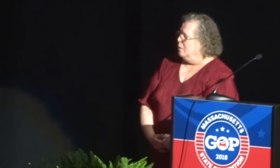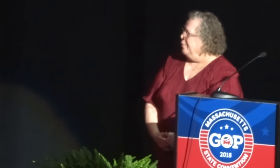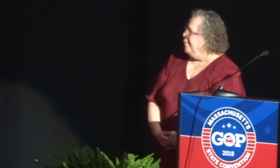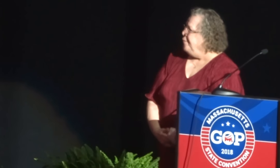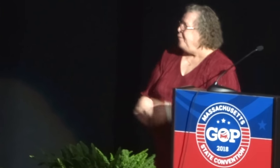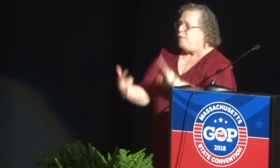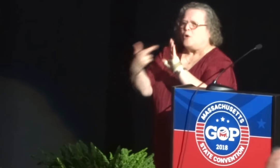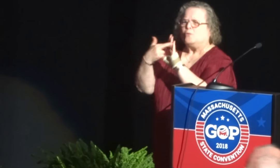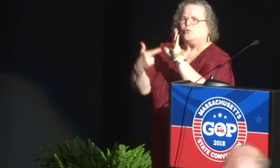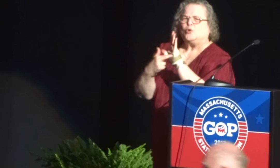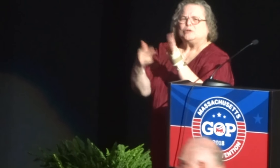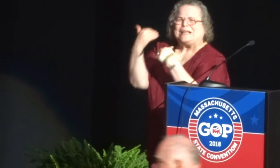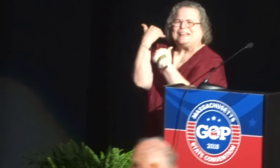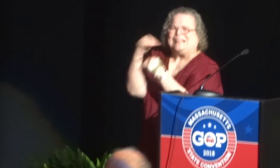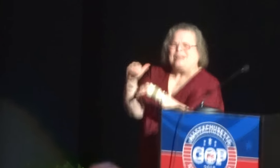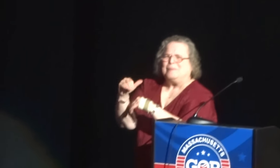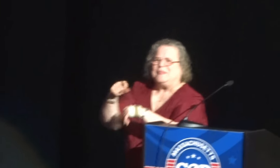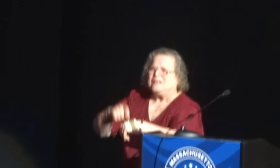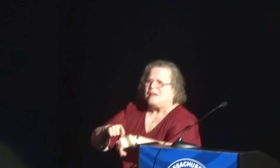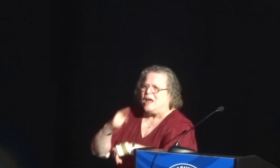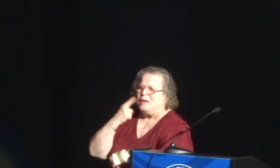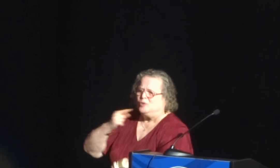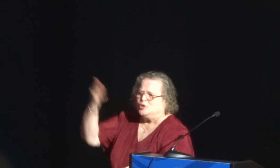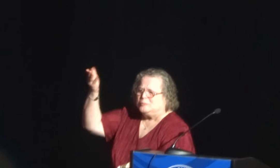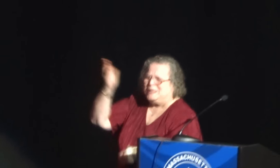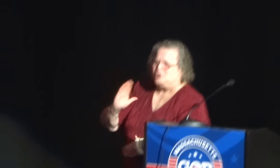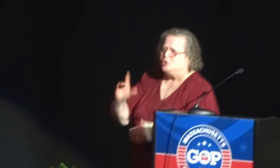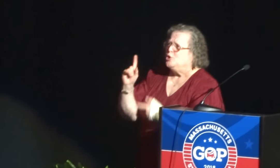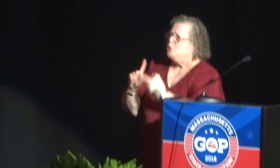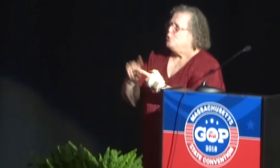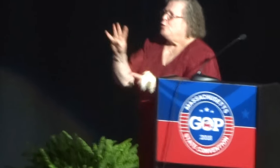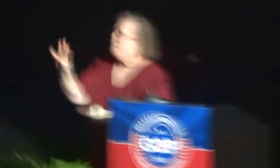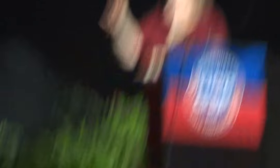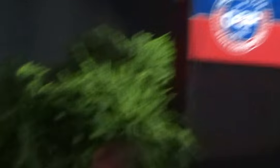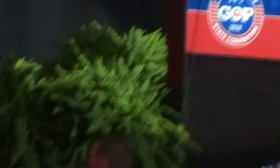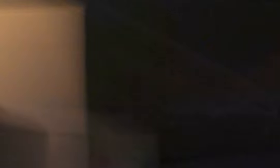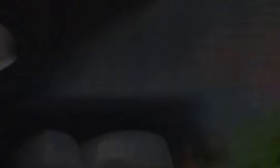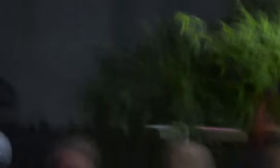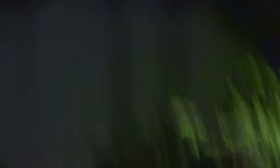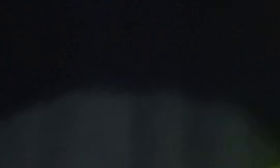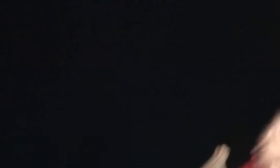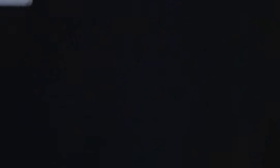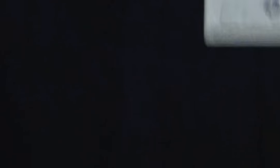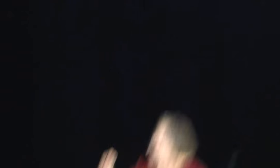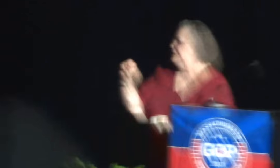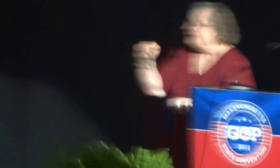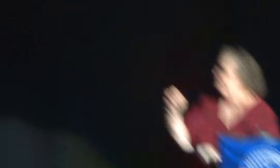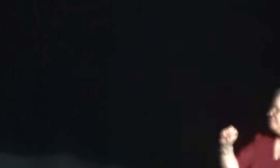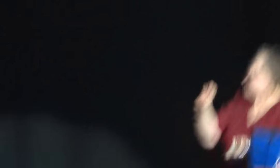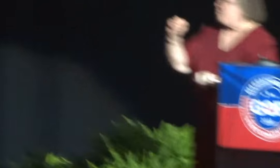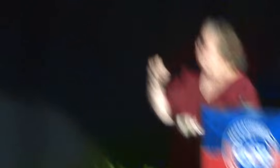The rules limit the time for speeches to 45 minutes.